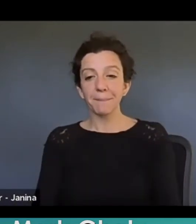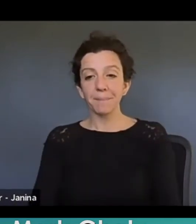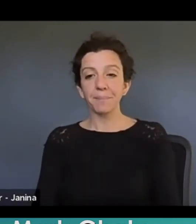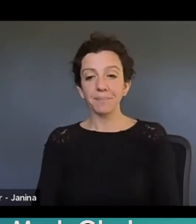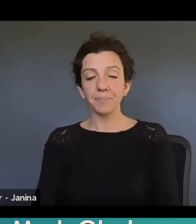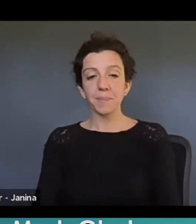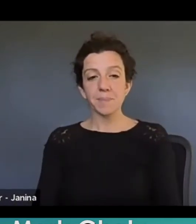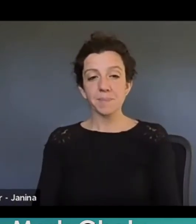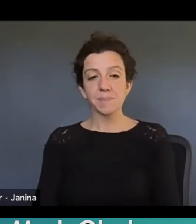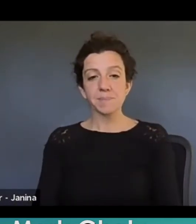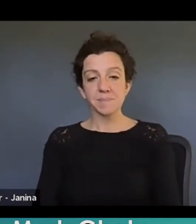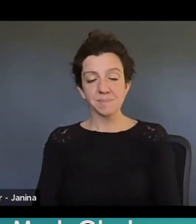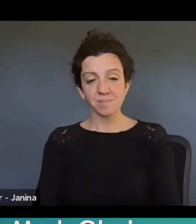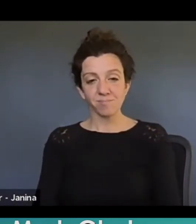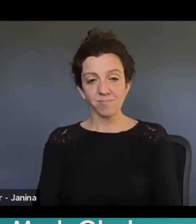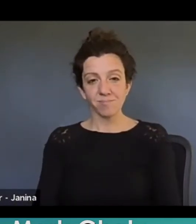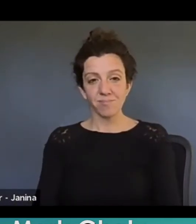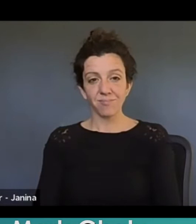Fox 11.